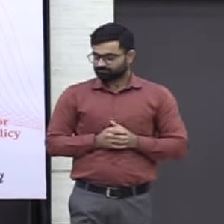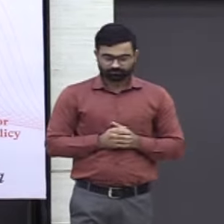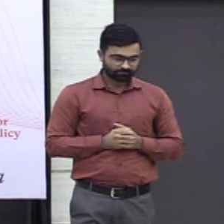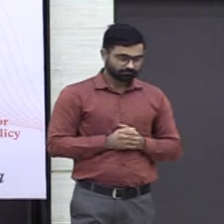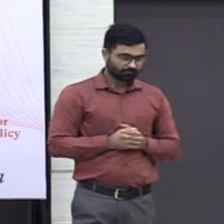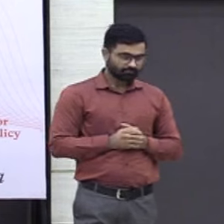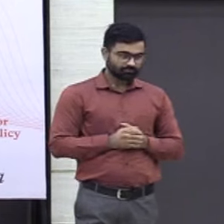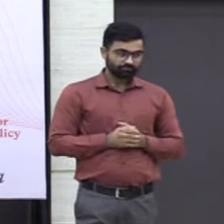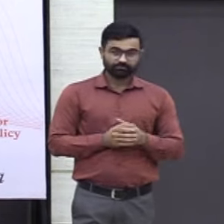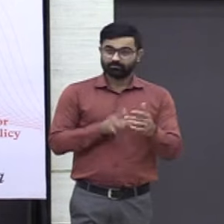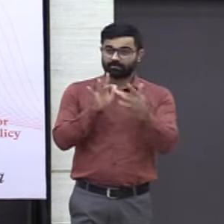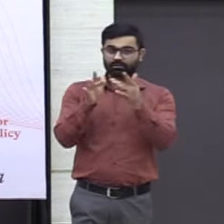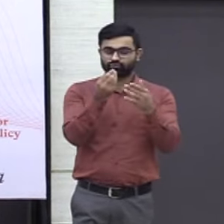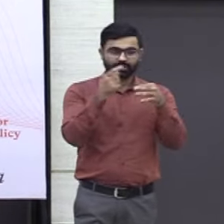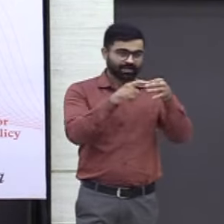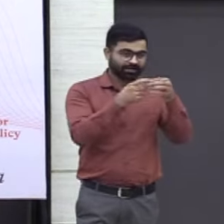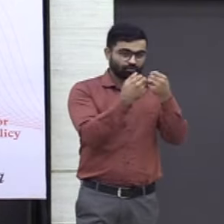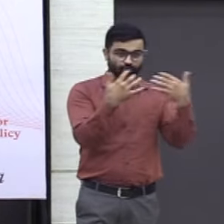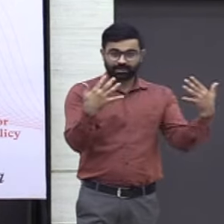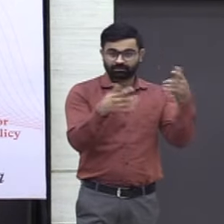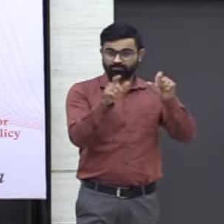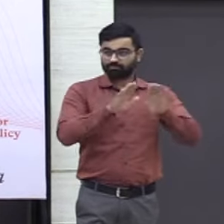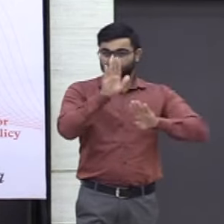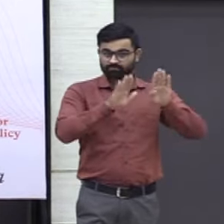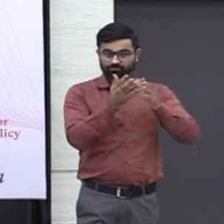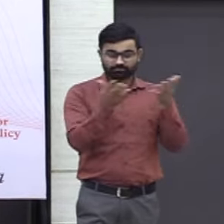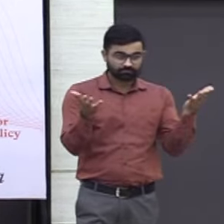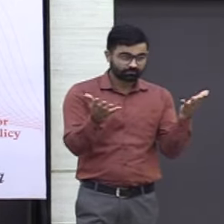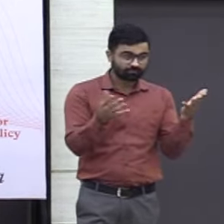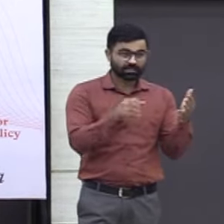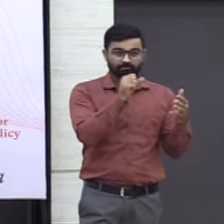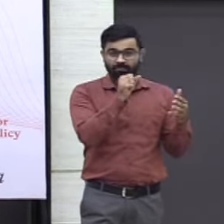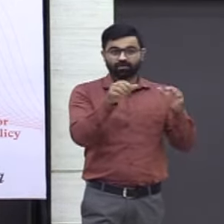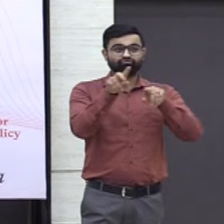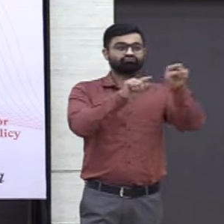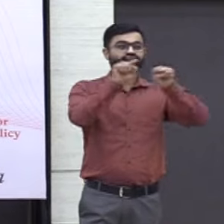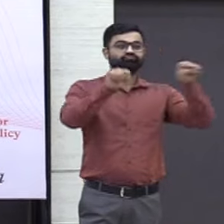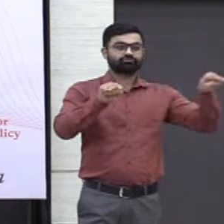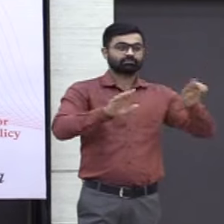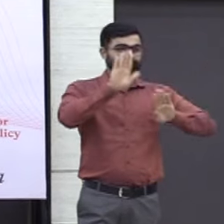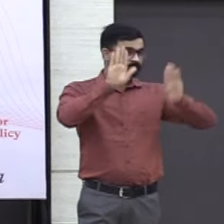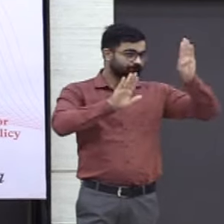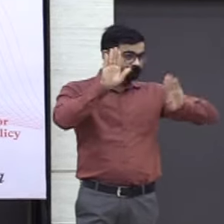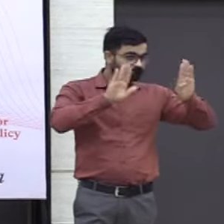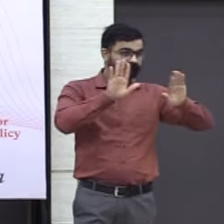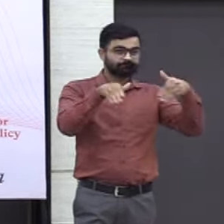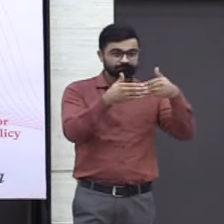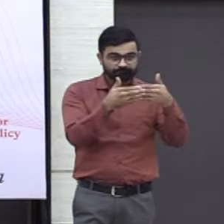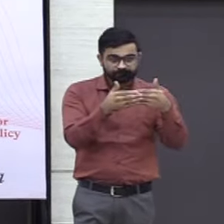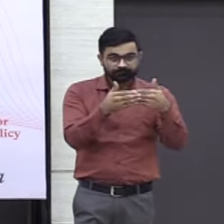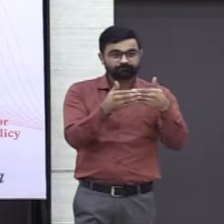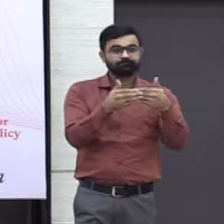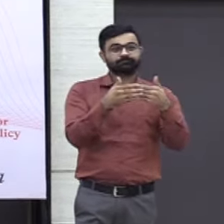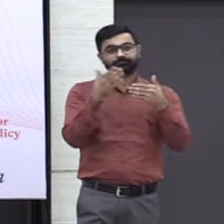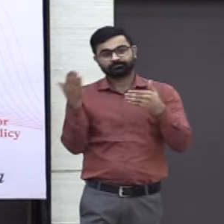kindly agreed to take a few questions from the audience. So there is a mic that will come to you. Please raise your hands, introduce yourself, and